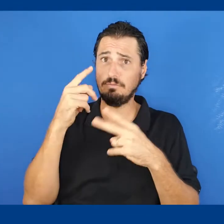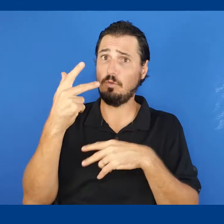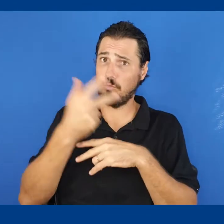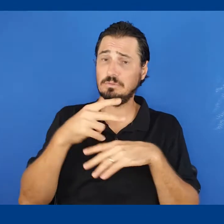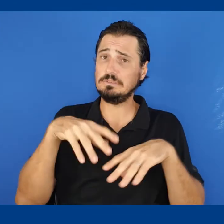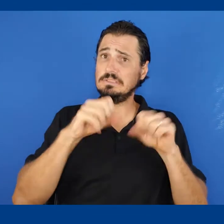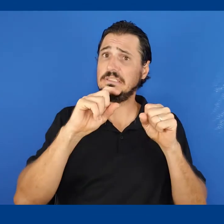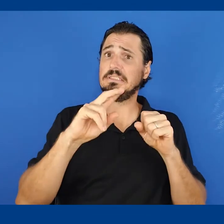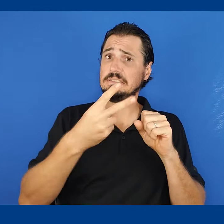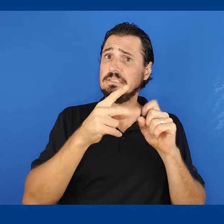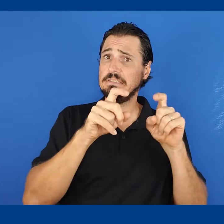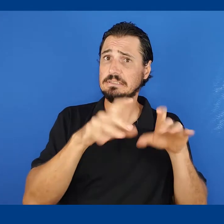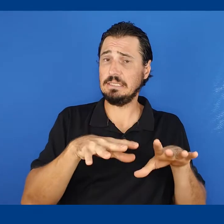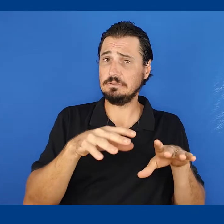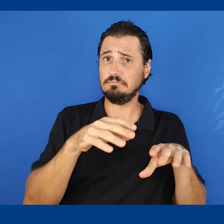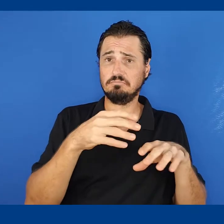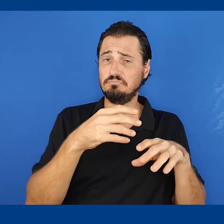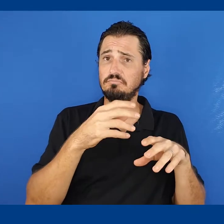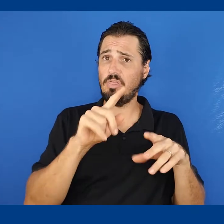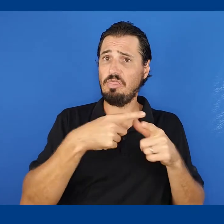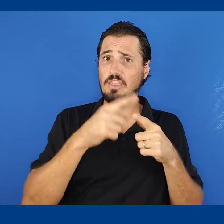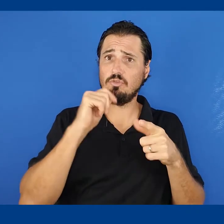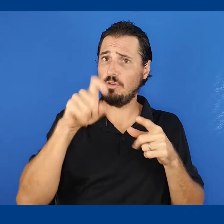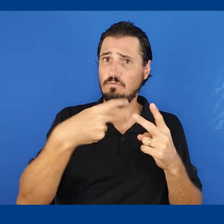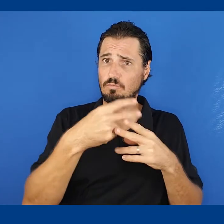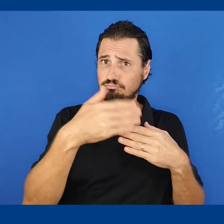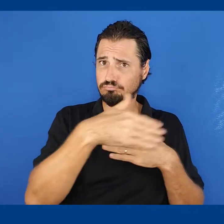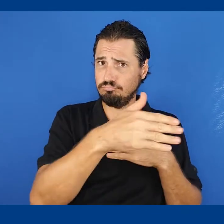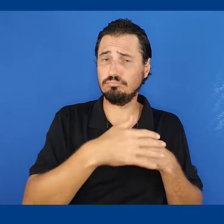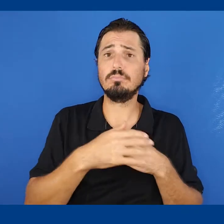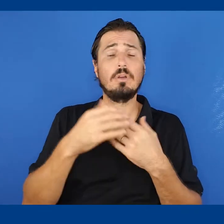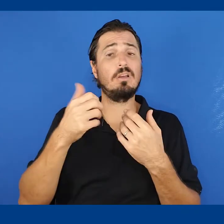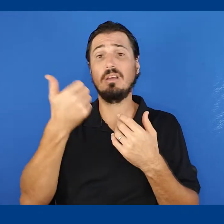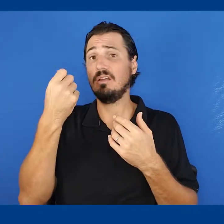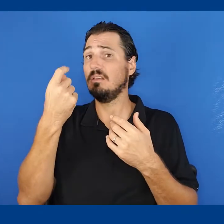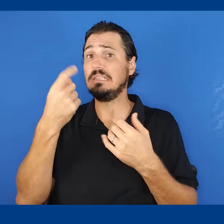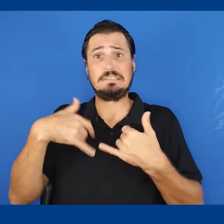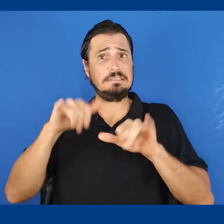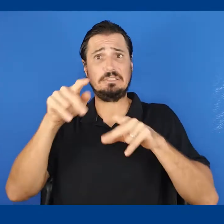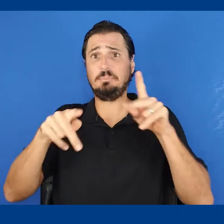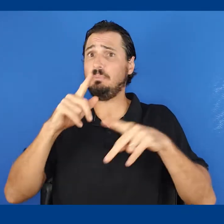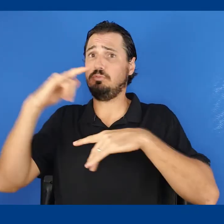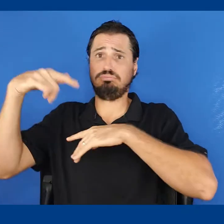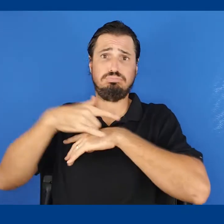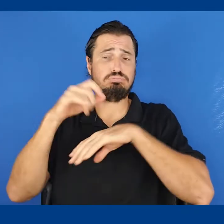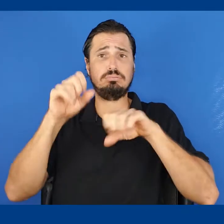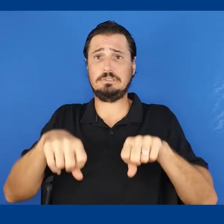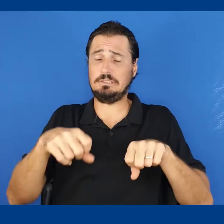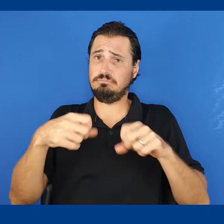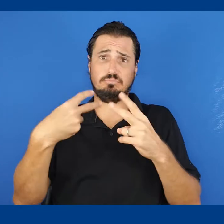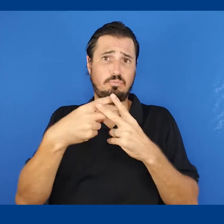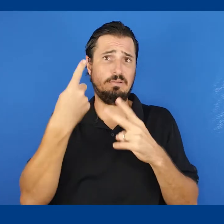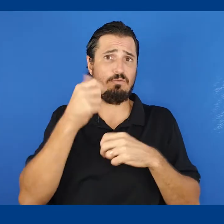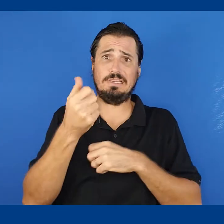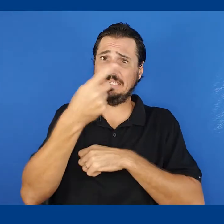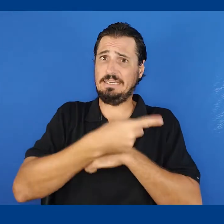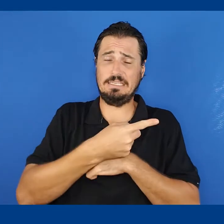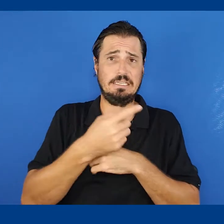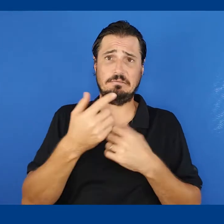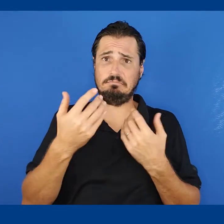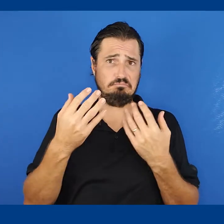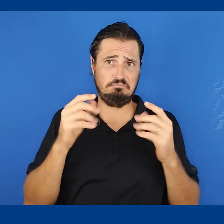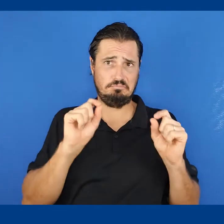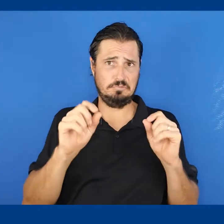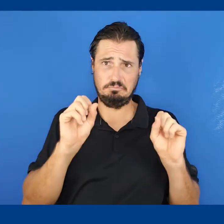days at a private residence or non-resort bubble hotel and motel. Our county's free community testing